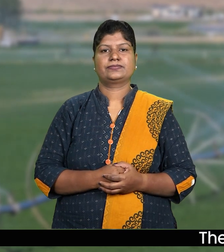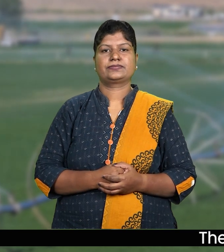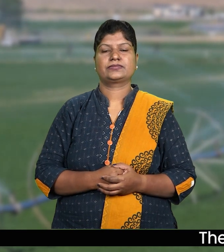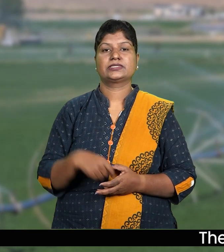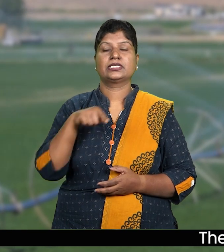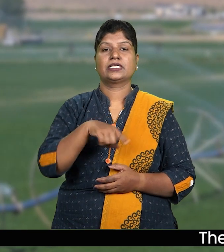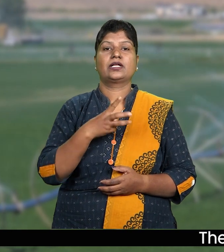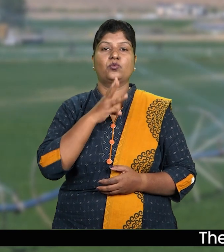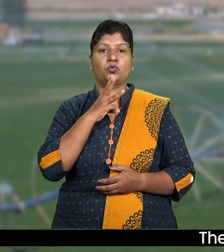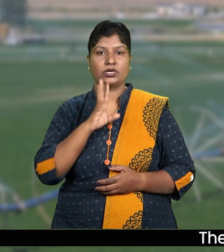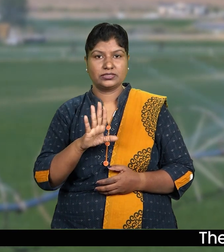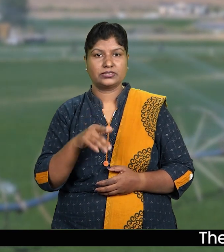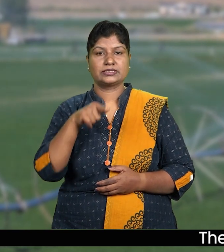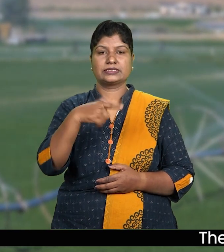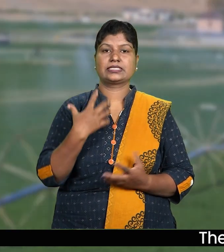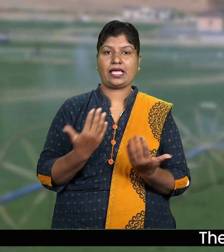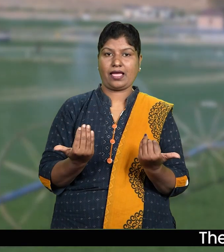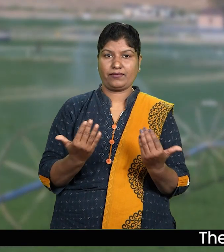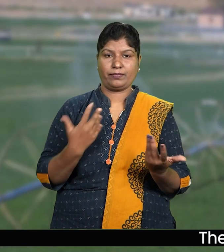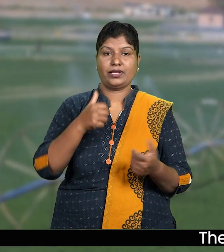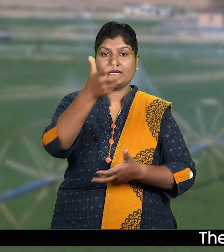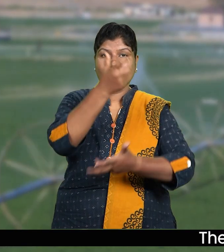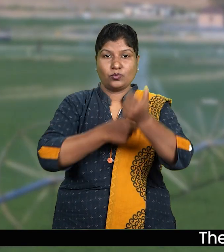The water available in wells,